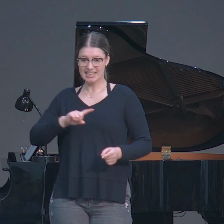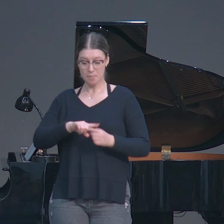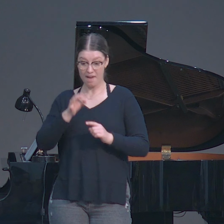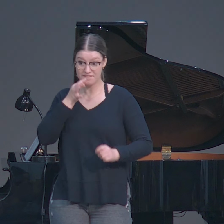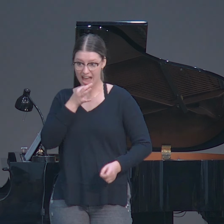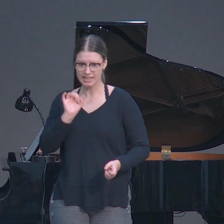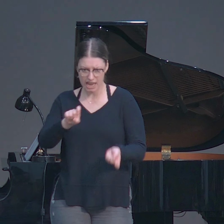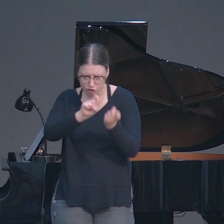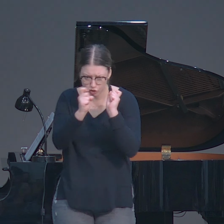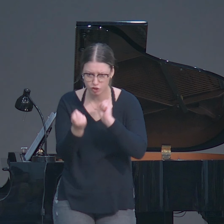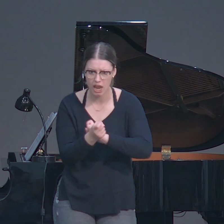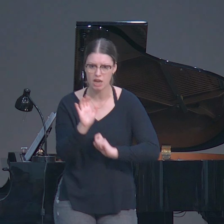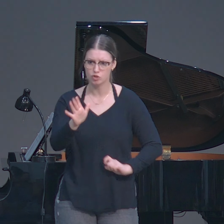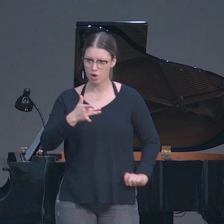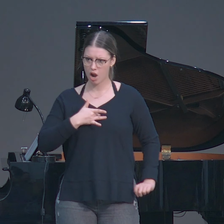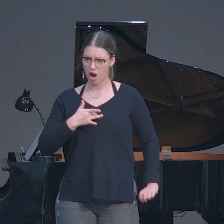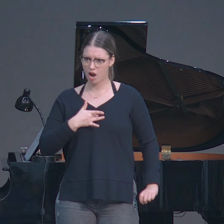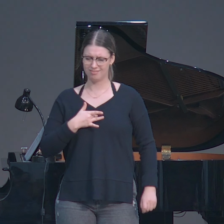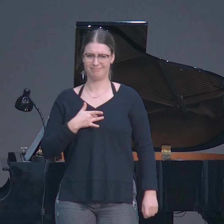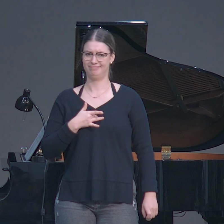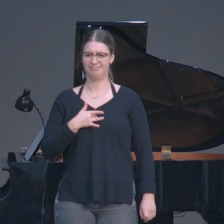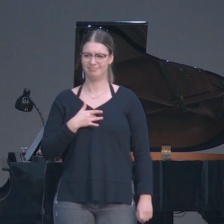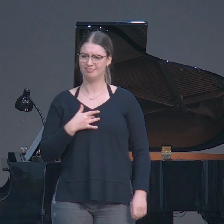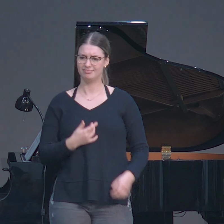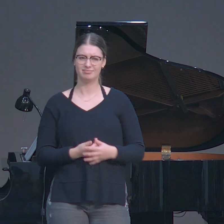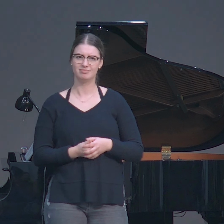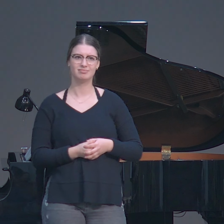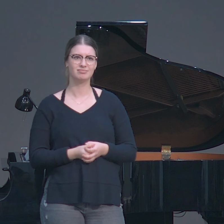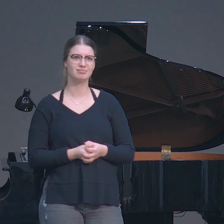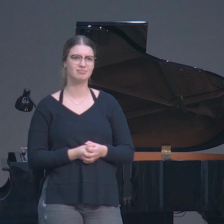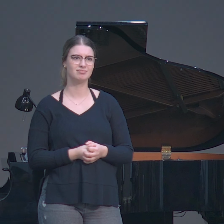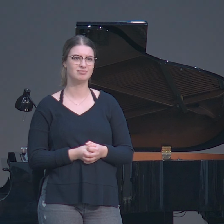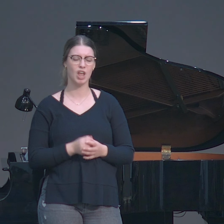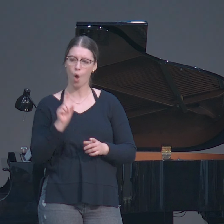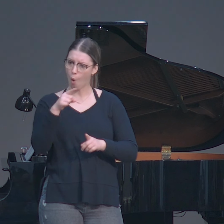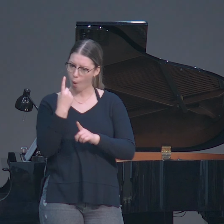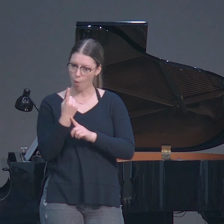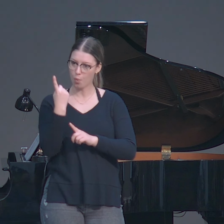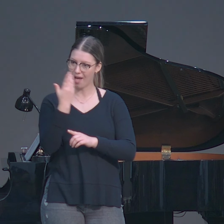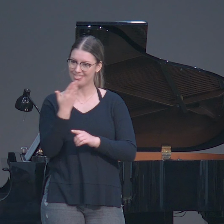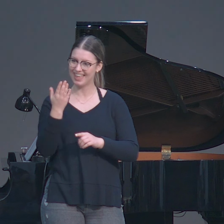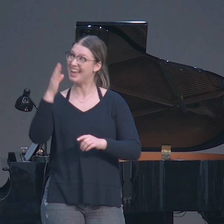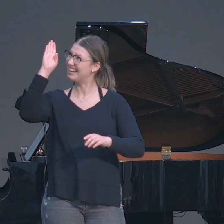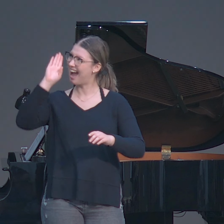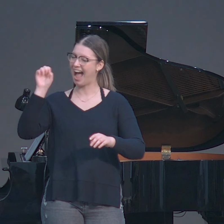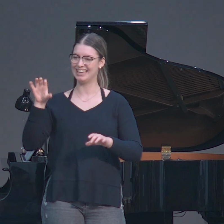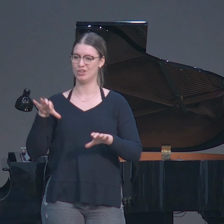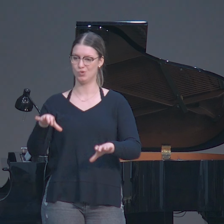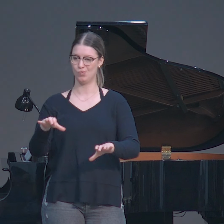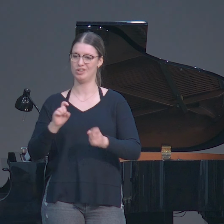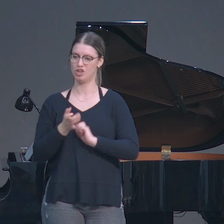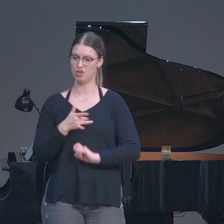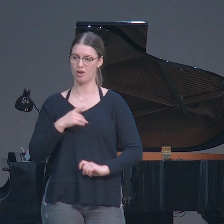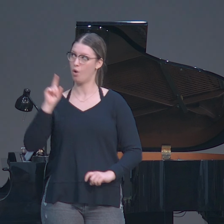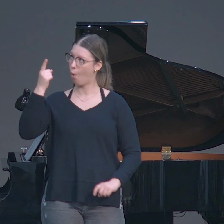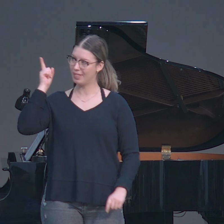cannot change the heart. That's only something God can do.